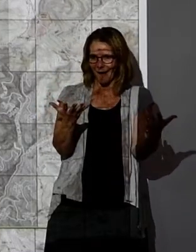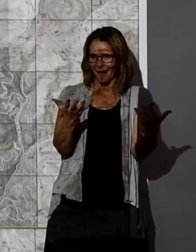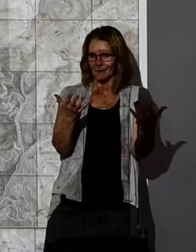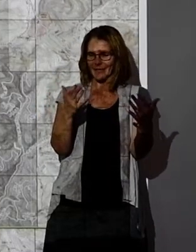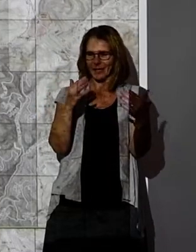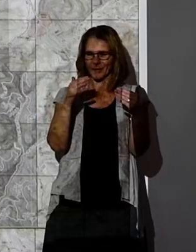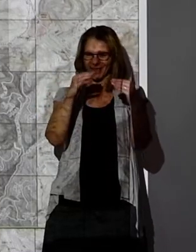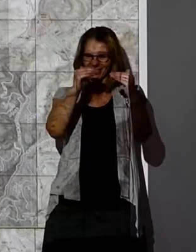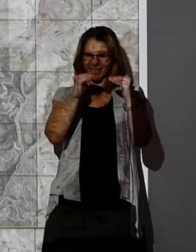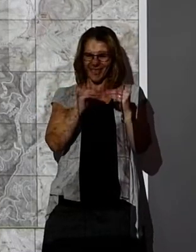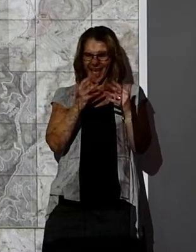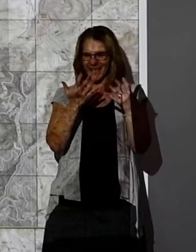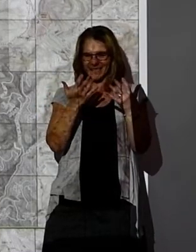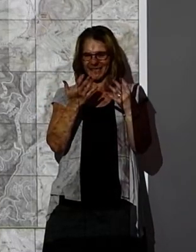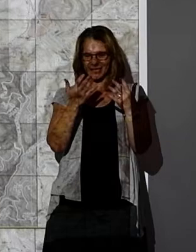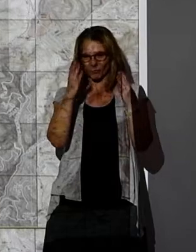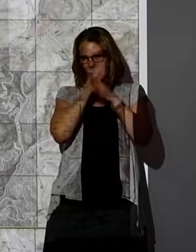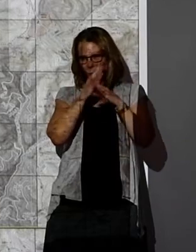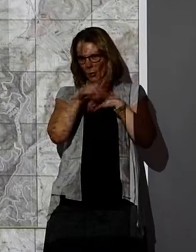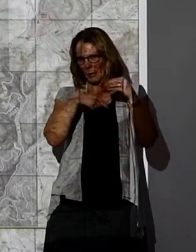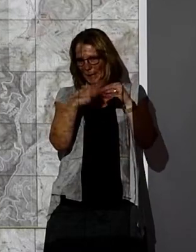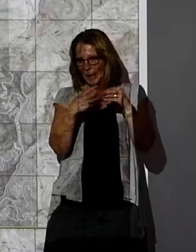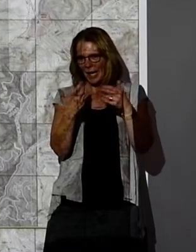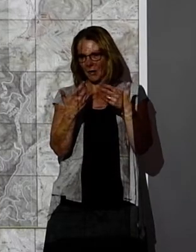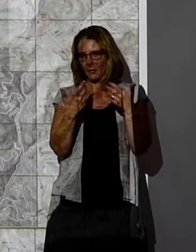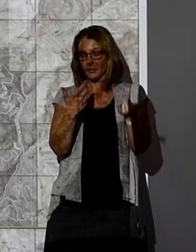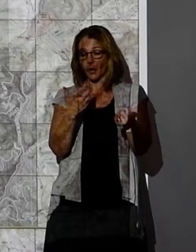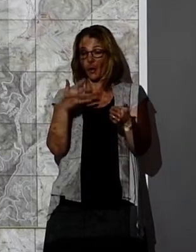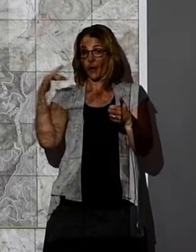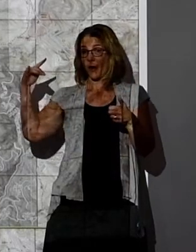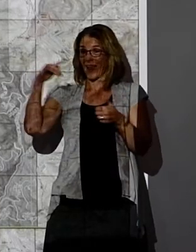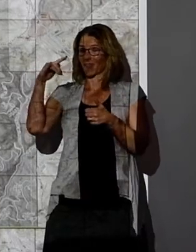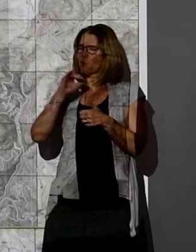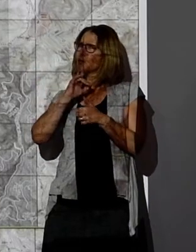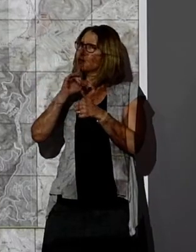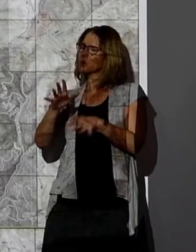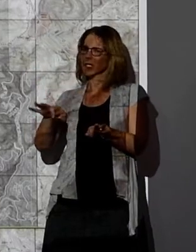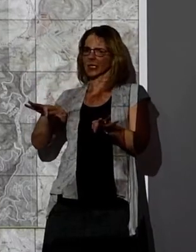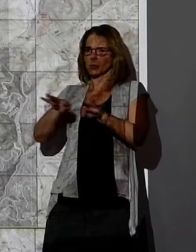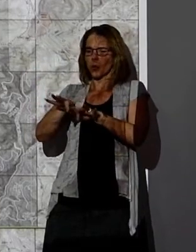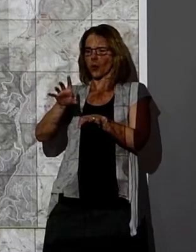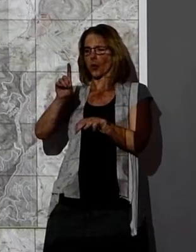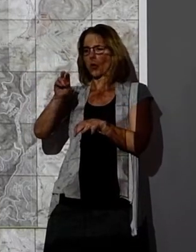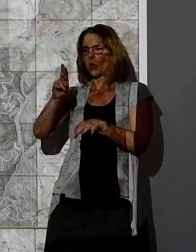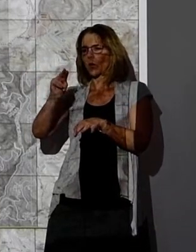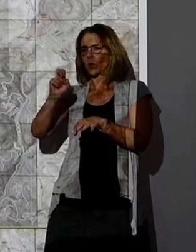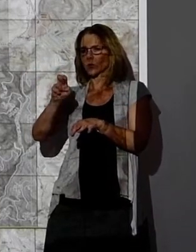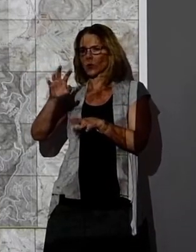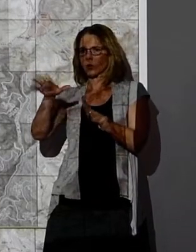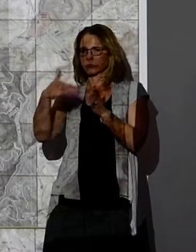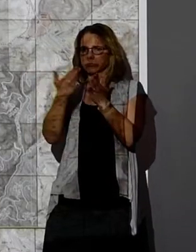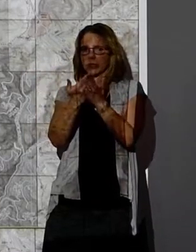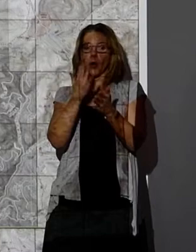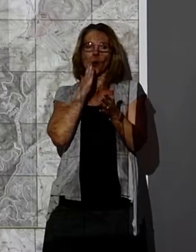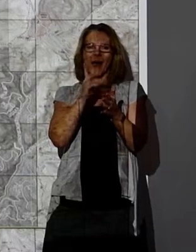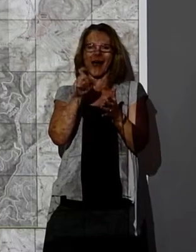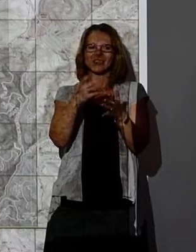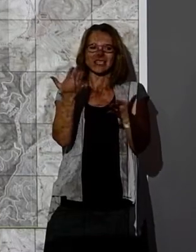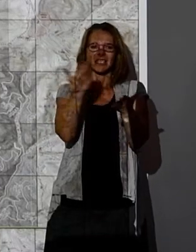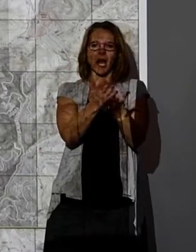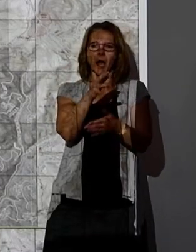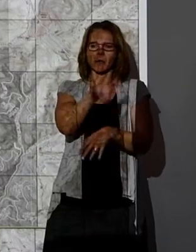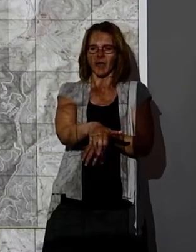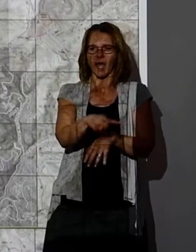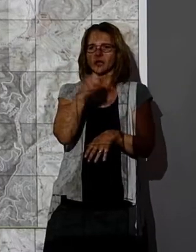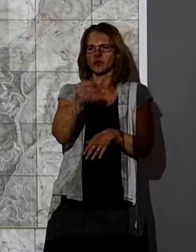folks. And then again, as Caleb said, aviation is really critical right now. If that drone gets in there, it's gonna put a stop to that. So just please ask